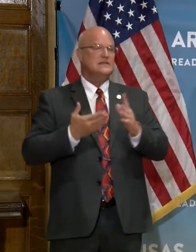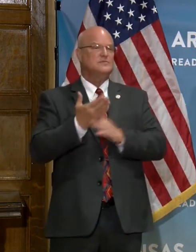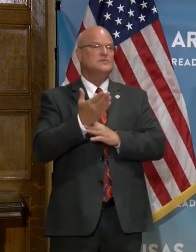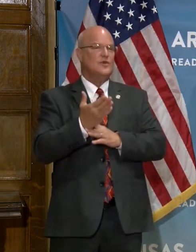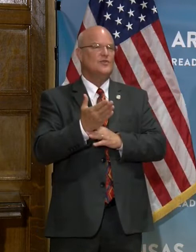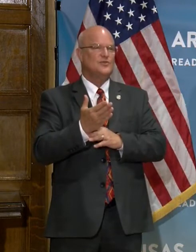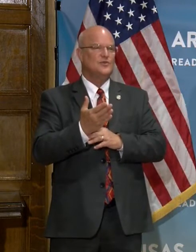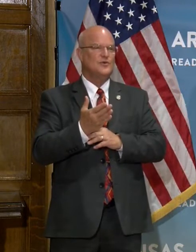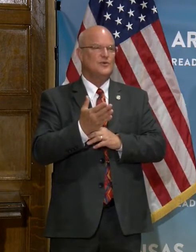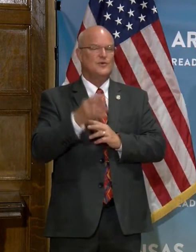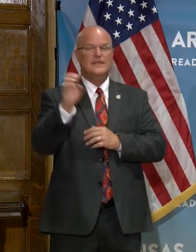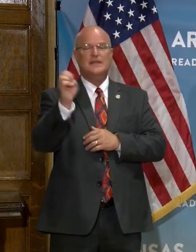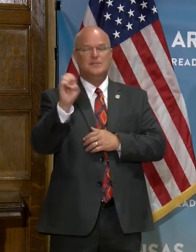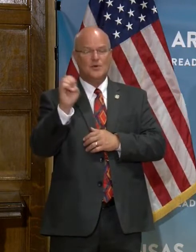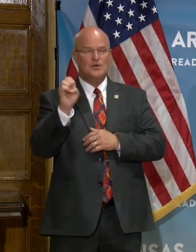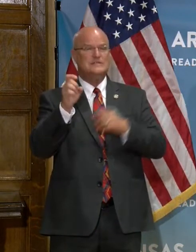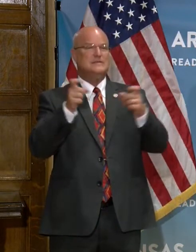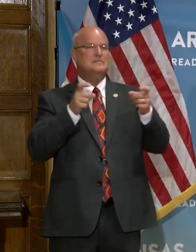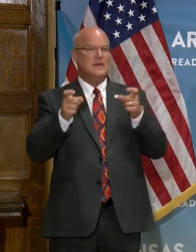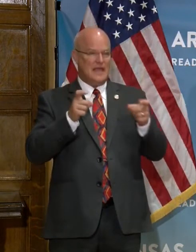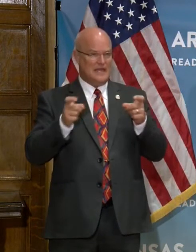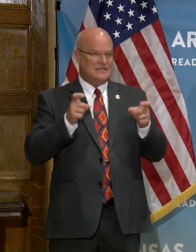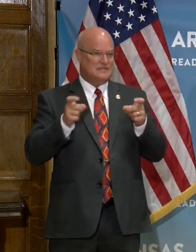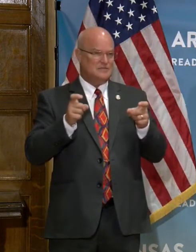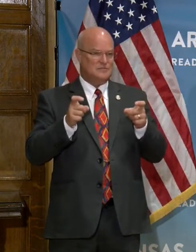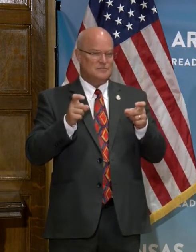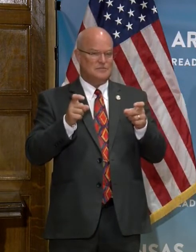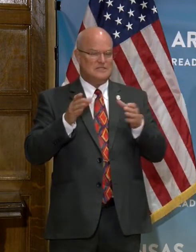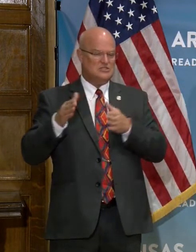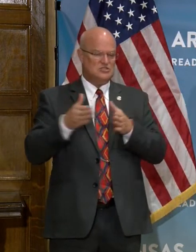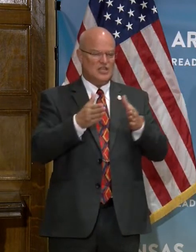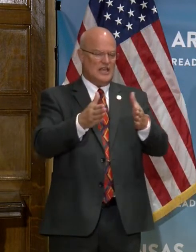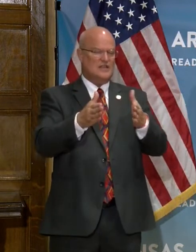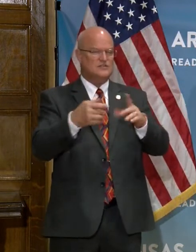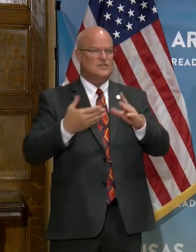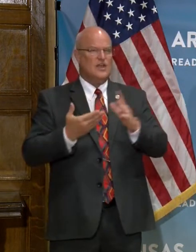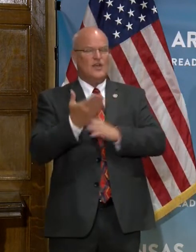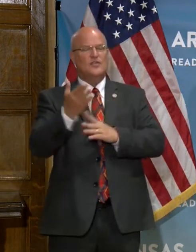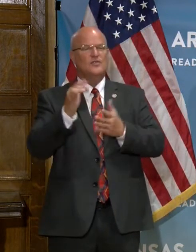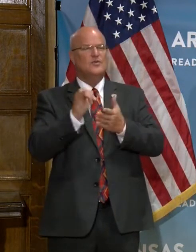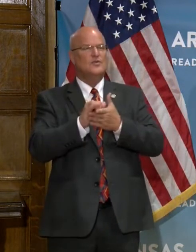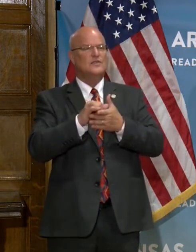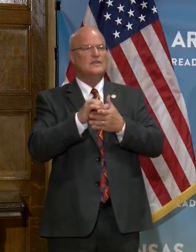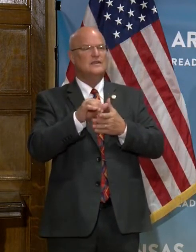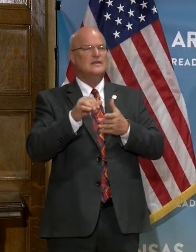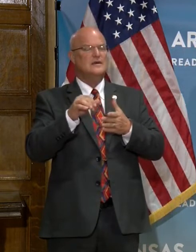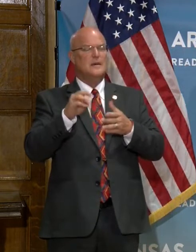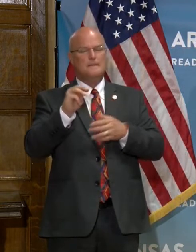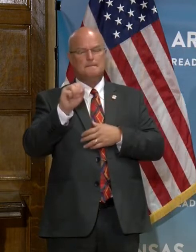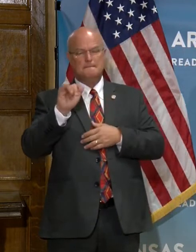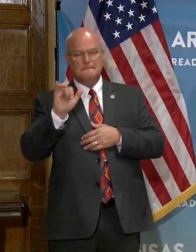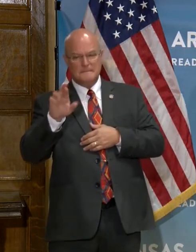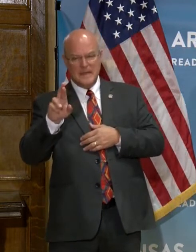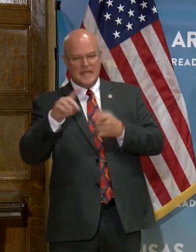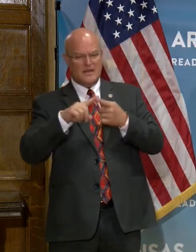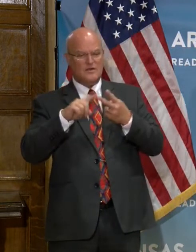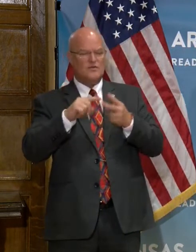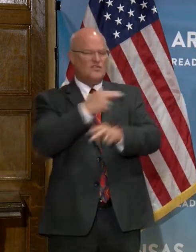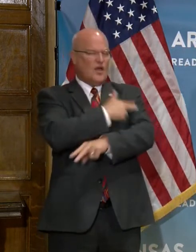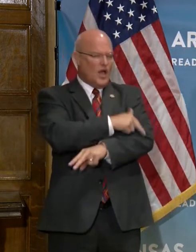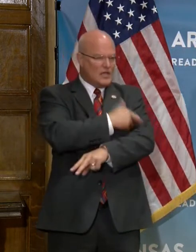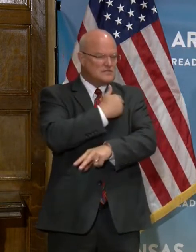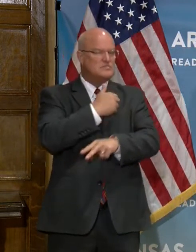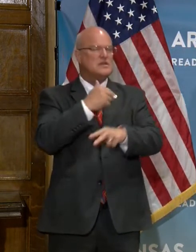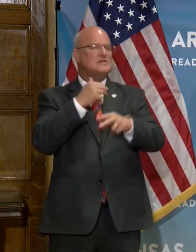through the emergency management channels and through the channels of the mayor or the hospitals